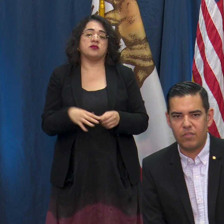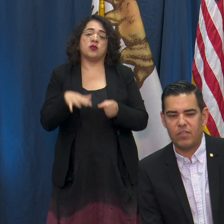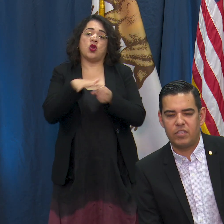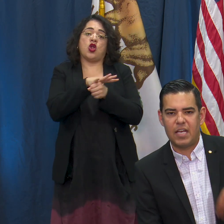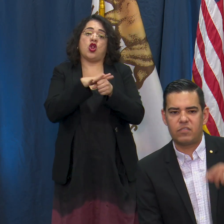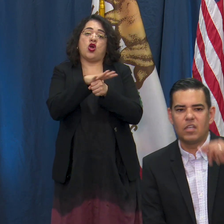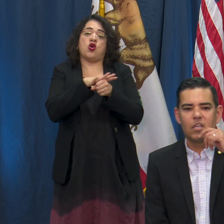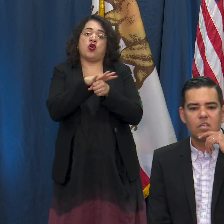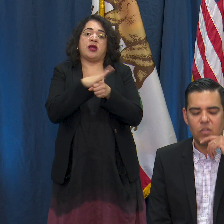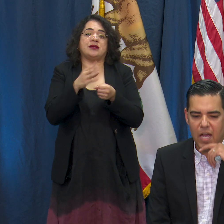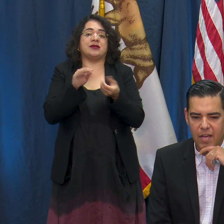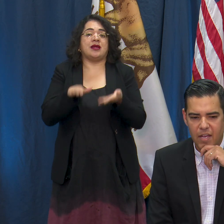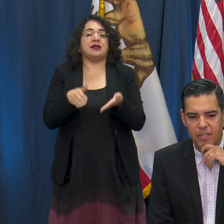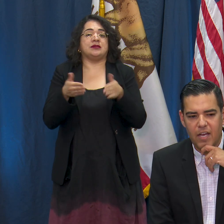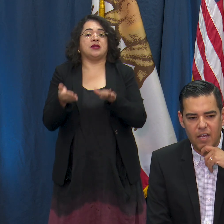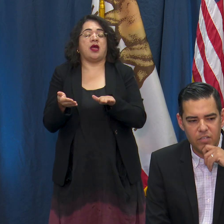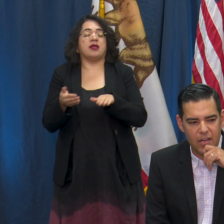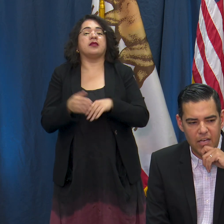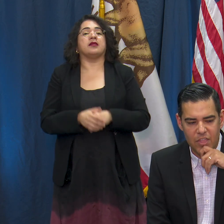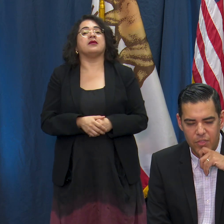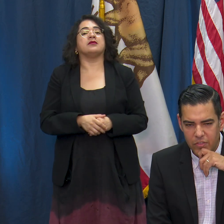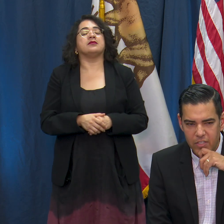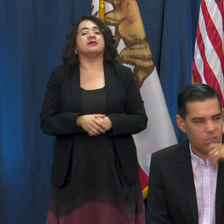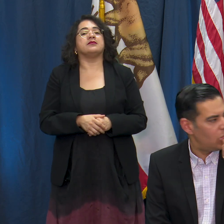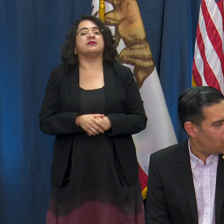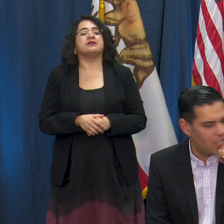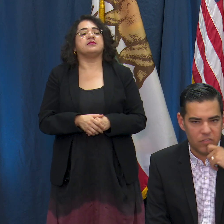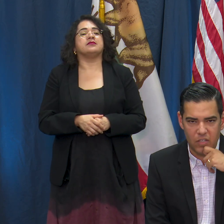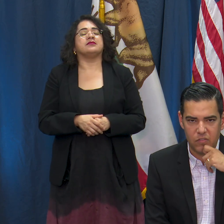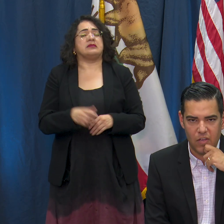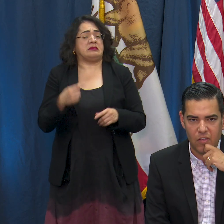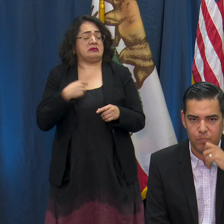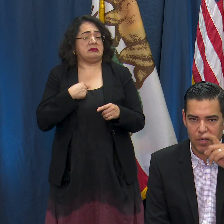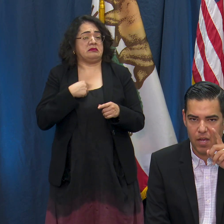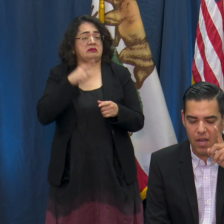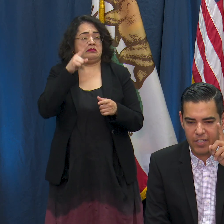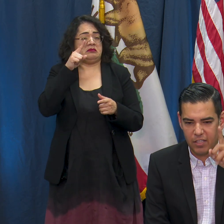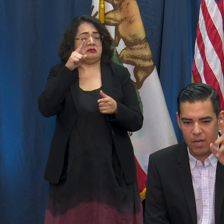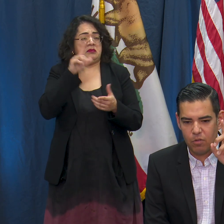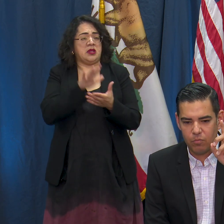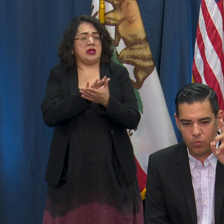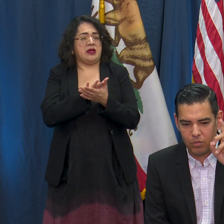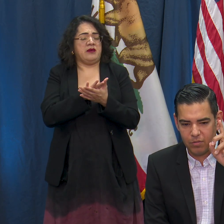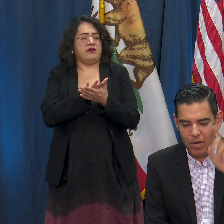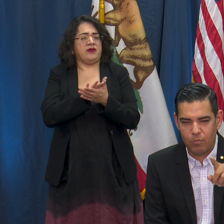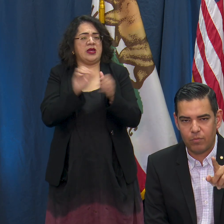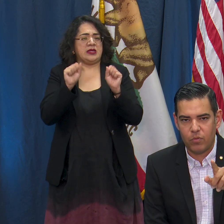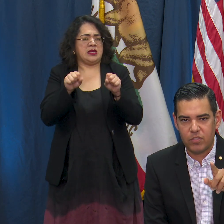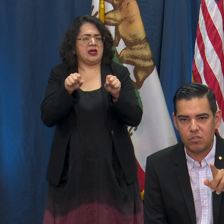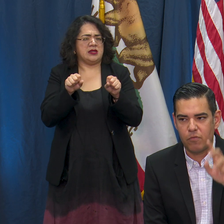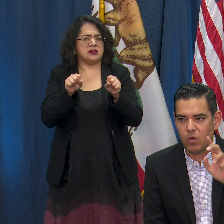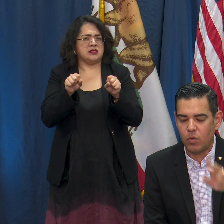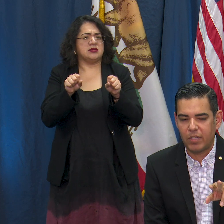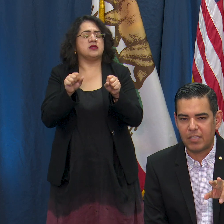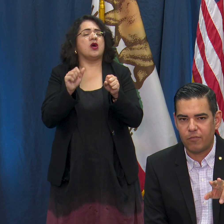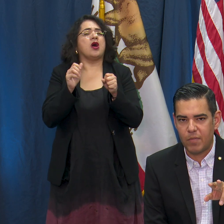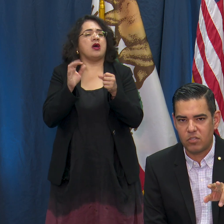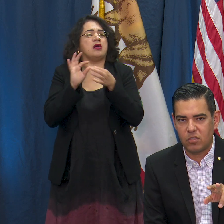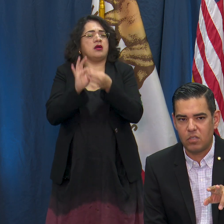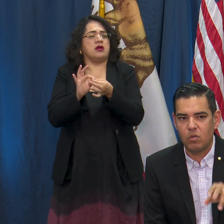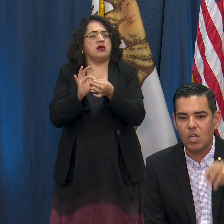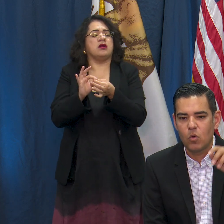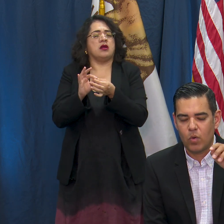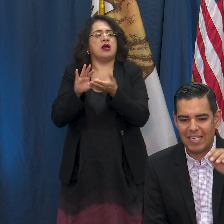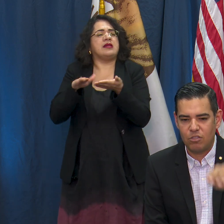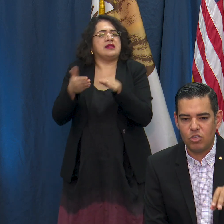locations and the deaths, so I think the answer to that is yes. But Kelly, we'll right when this is over, we'll get that